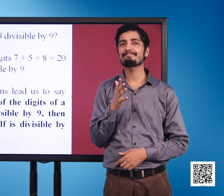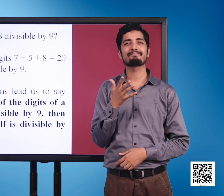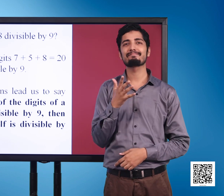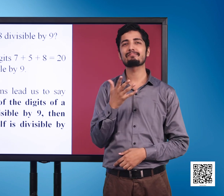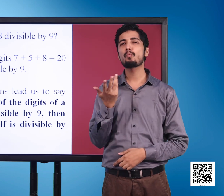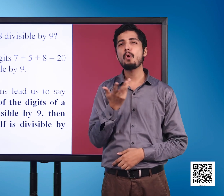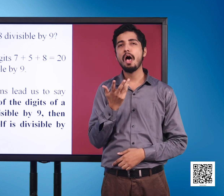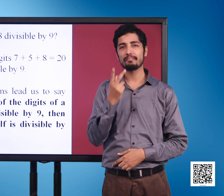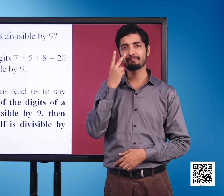No.